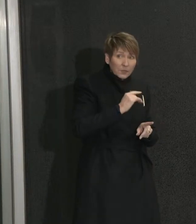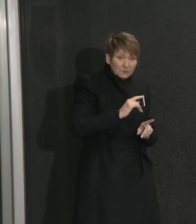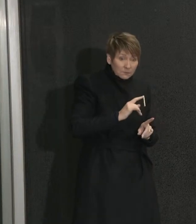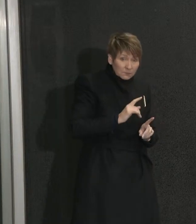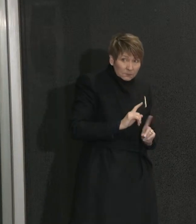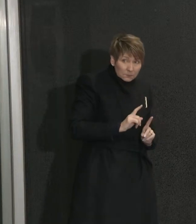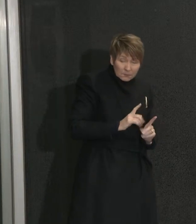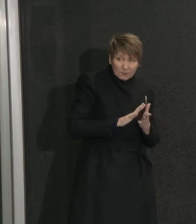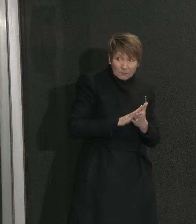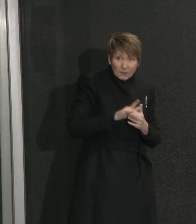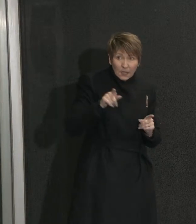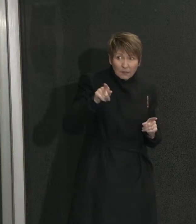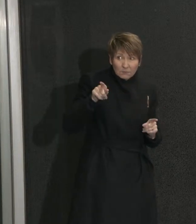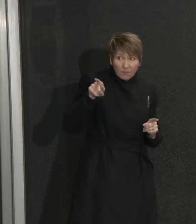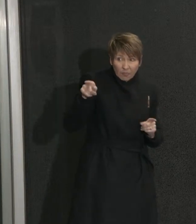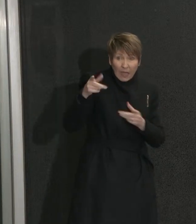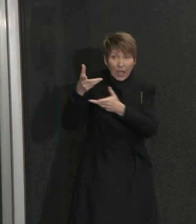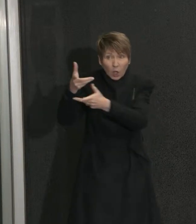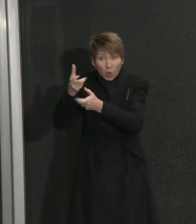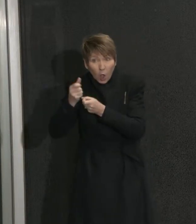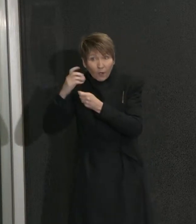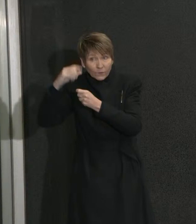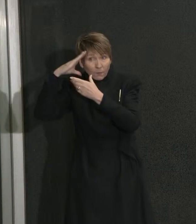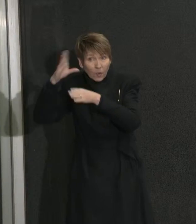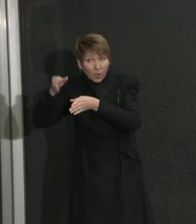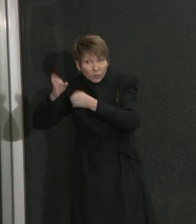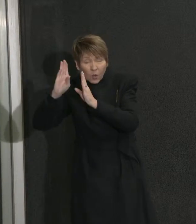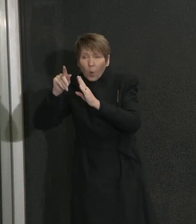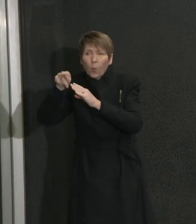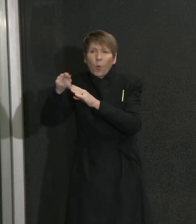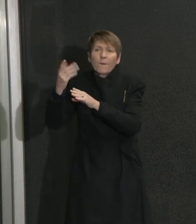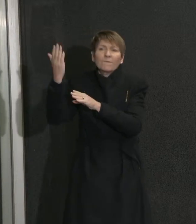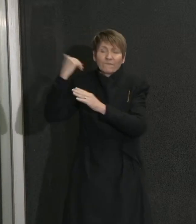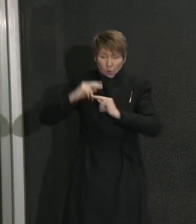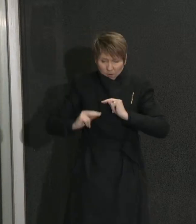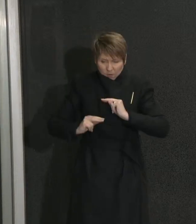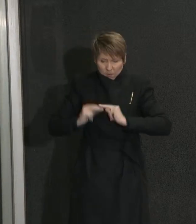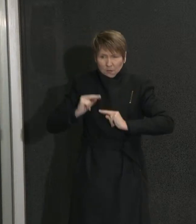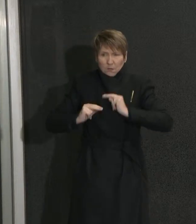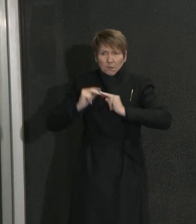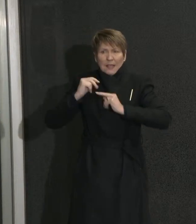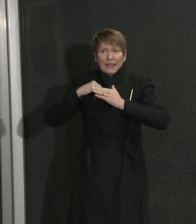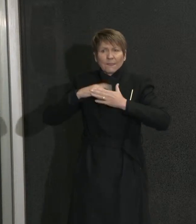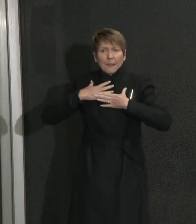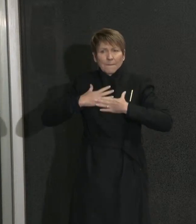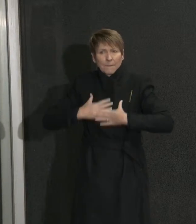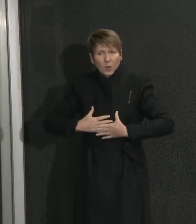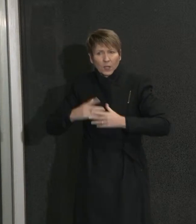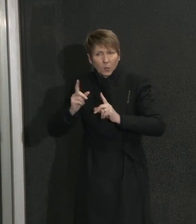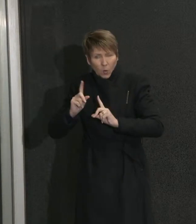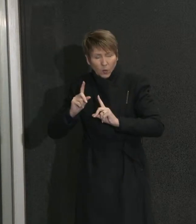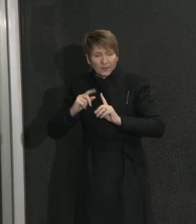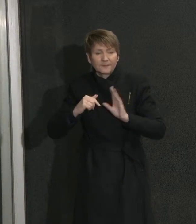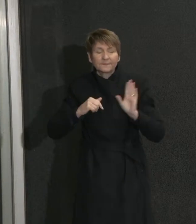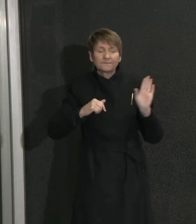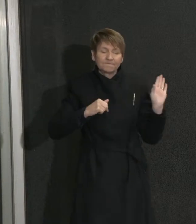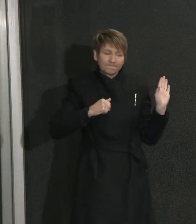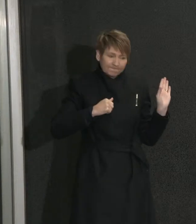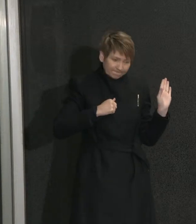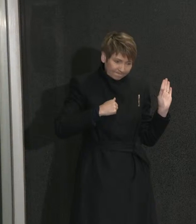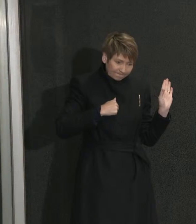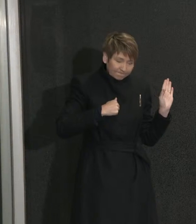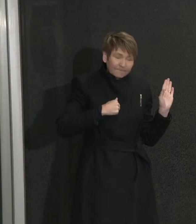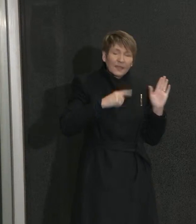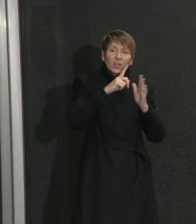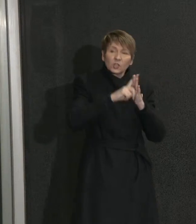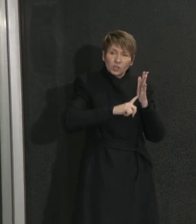anything like that, but it is of sufficient concern that Jerome's just given out the flight number, and we're going to be contacting each and